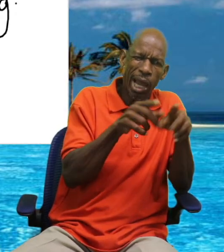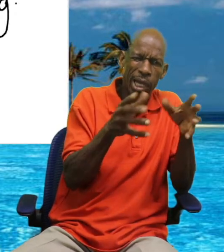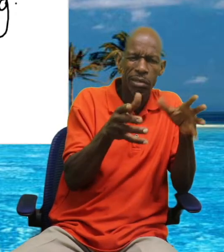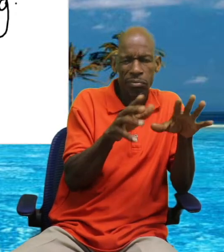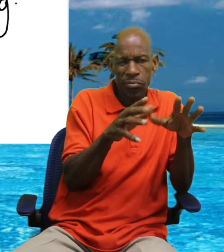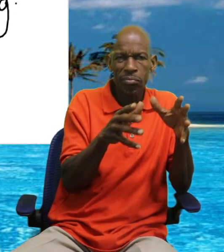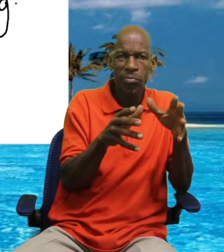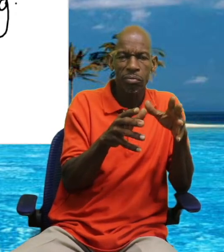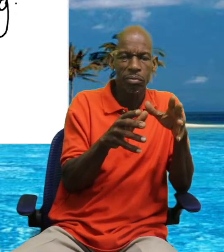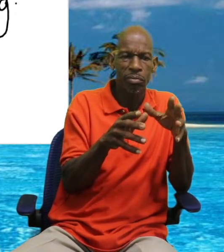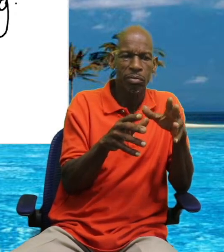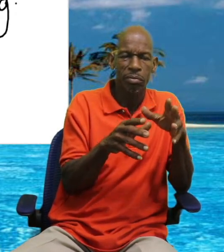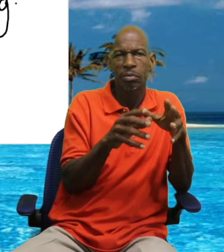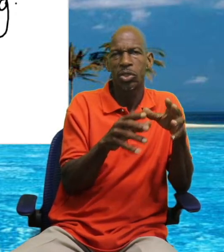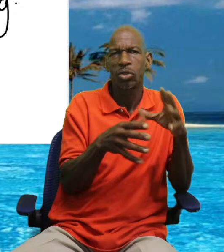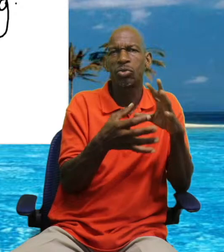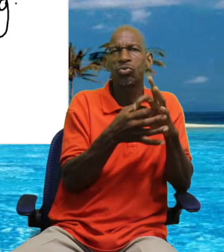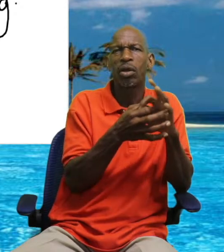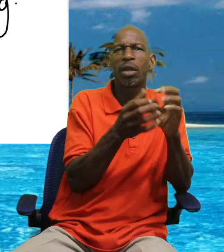But